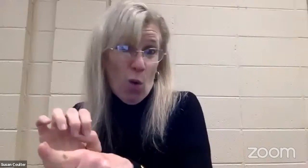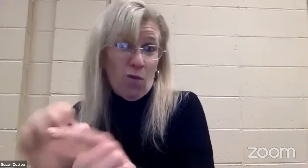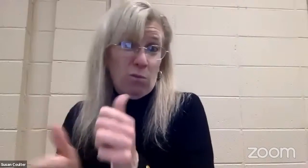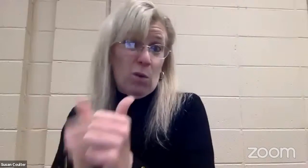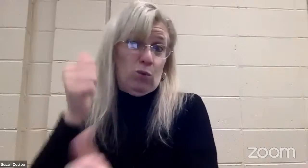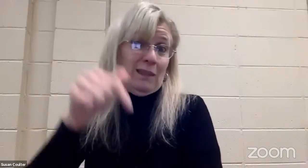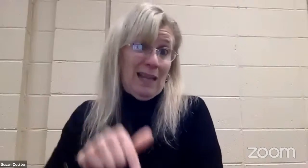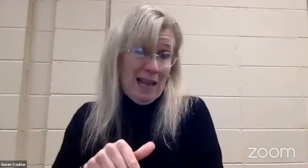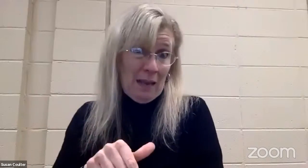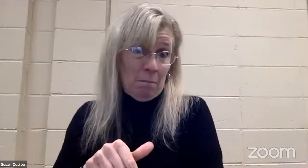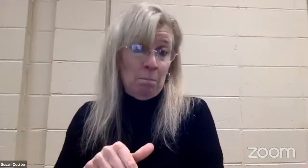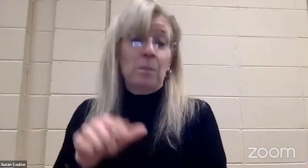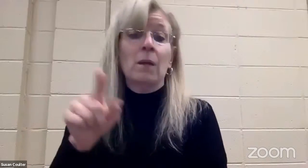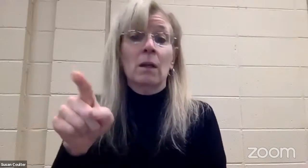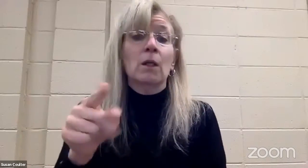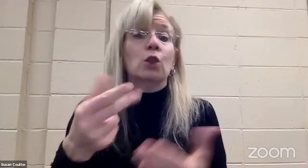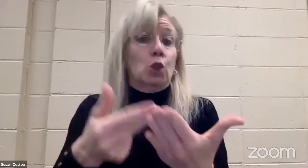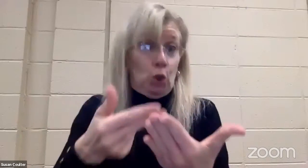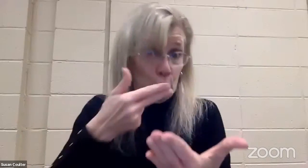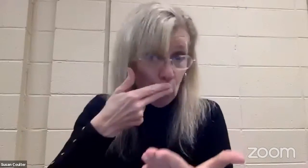the stove most of the time.